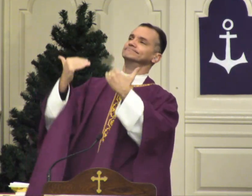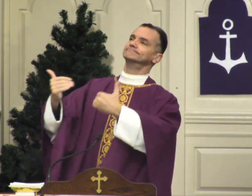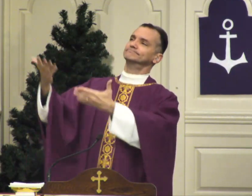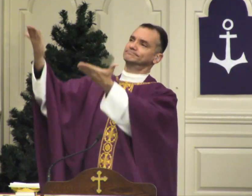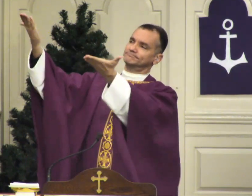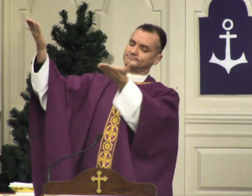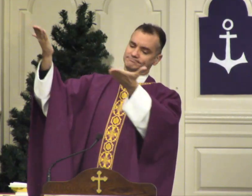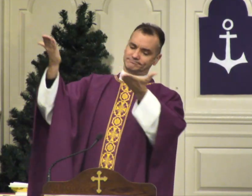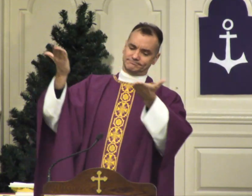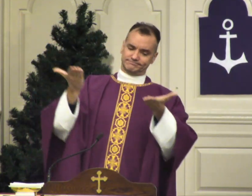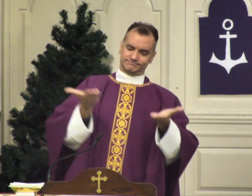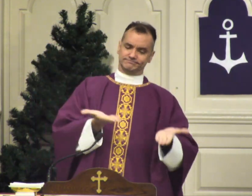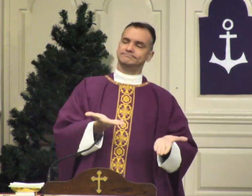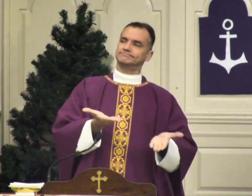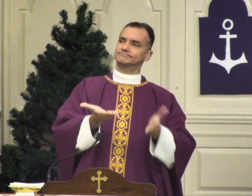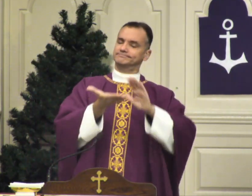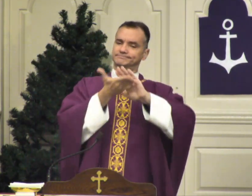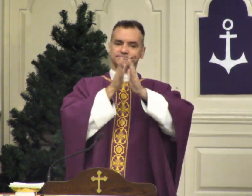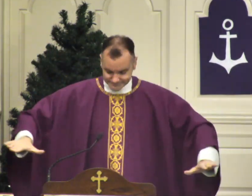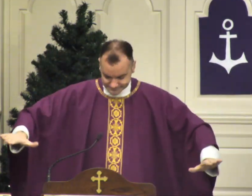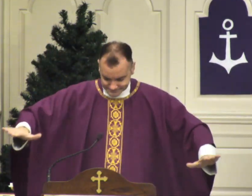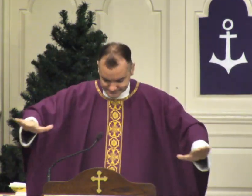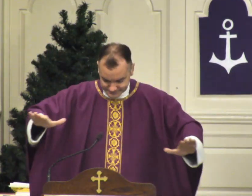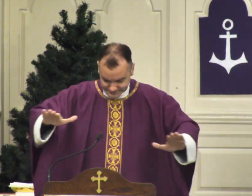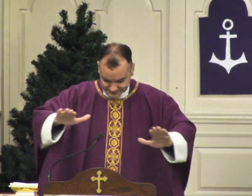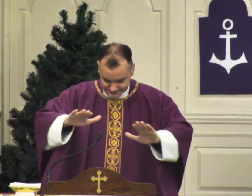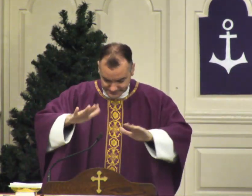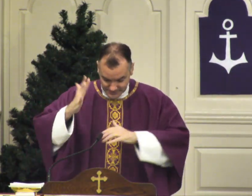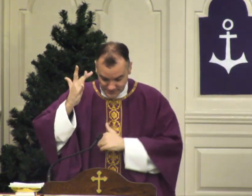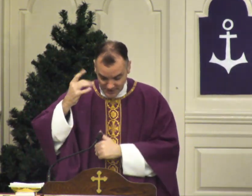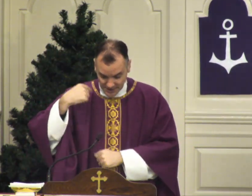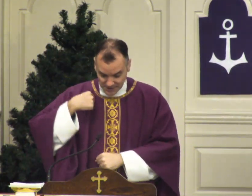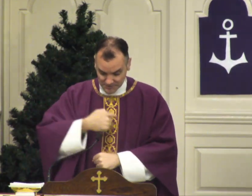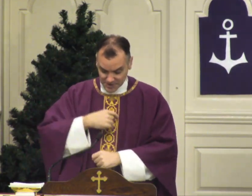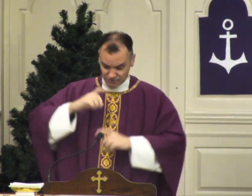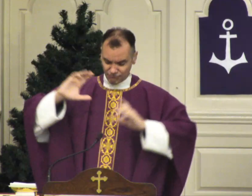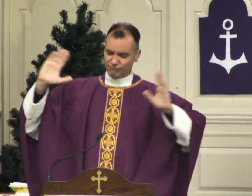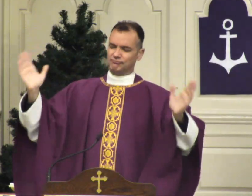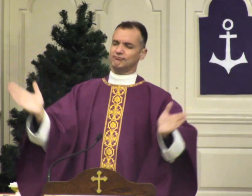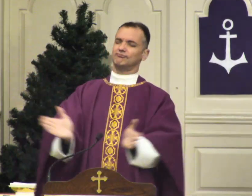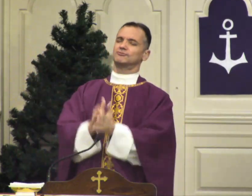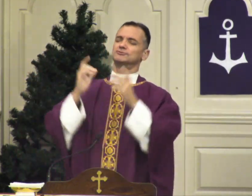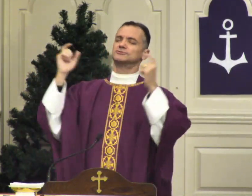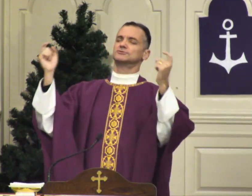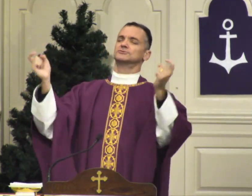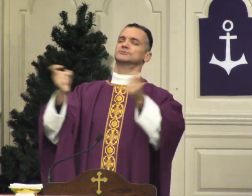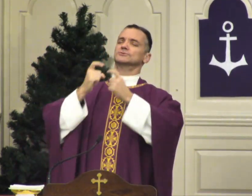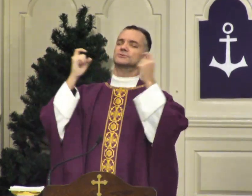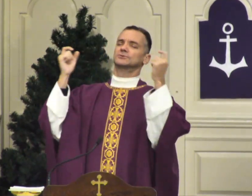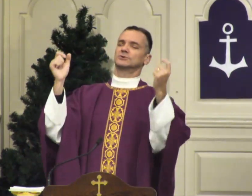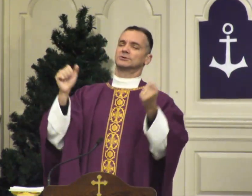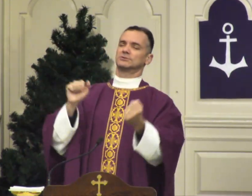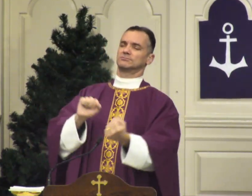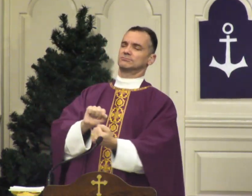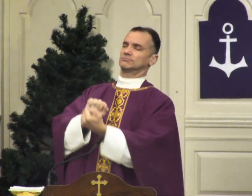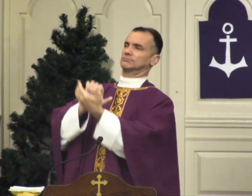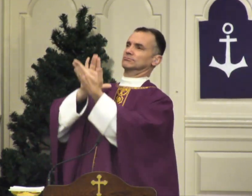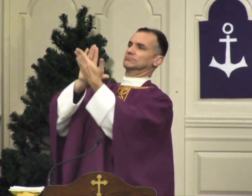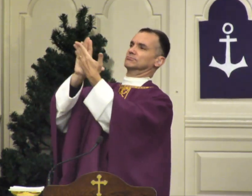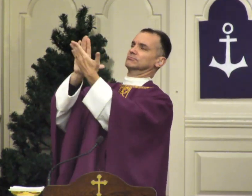Come, Lord, bring us your peace, that we may rejoice before you with a perfect heart.